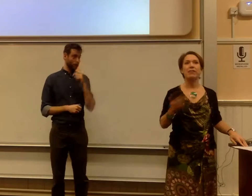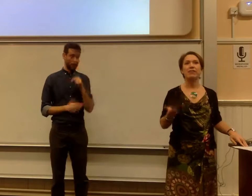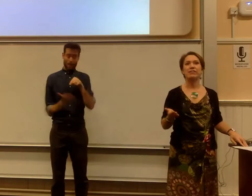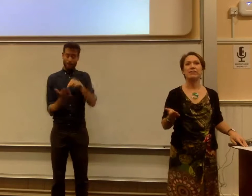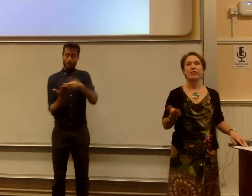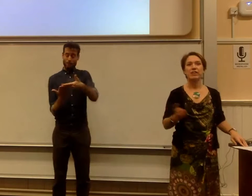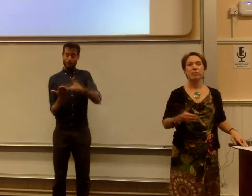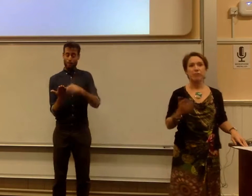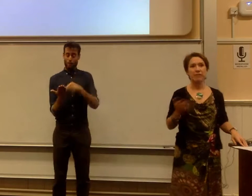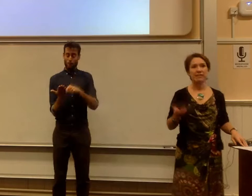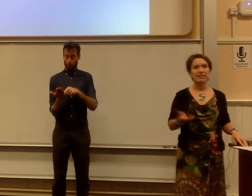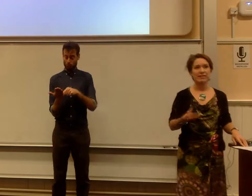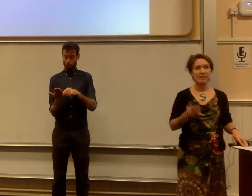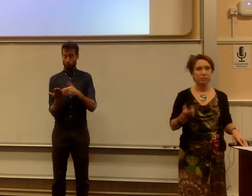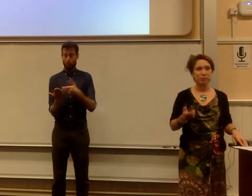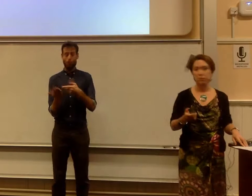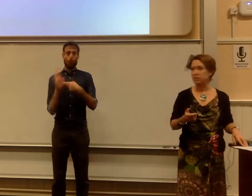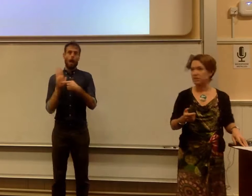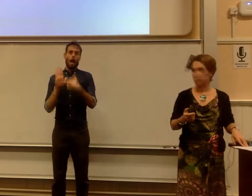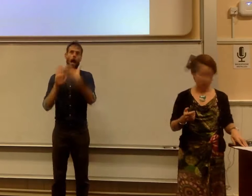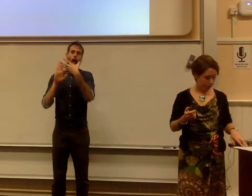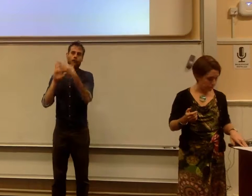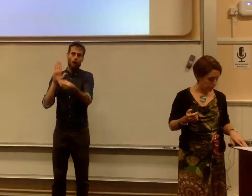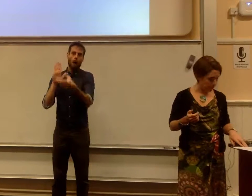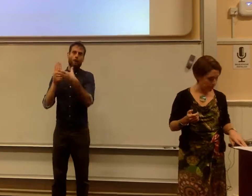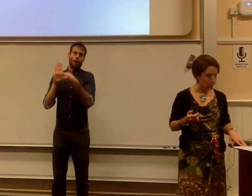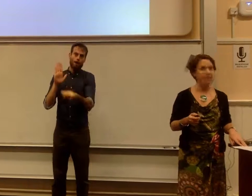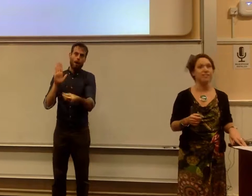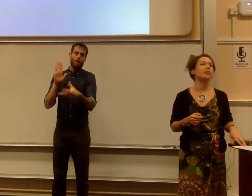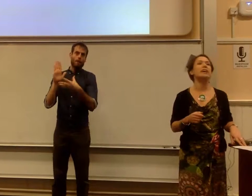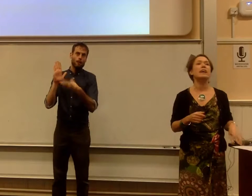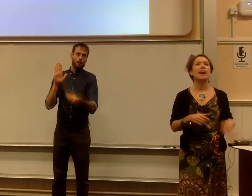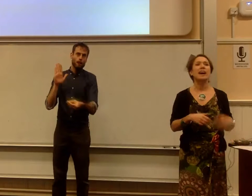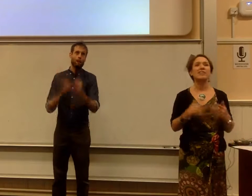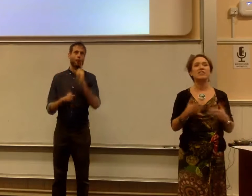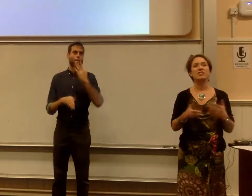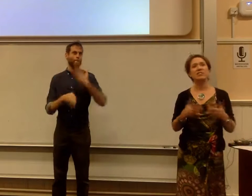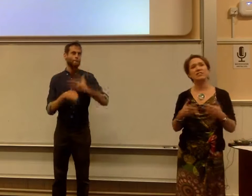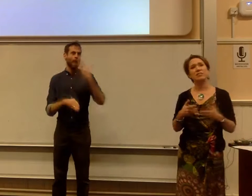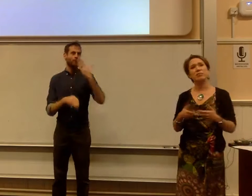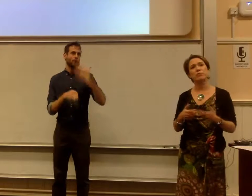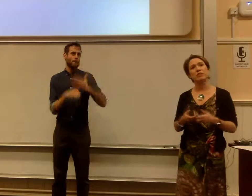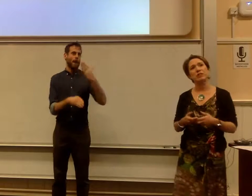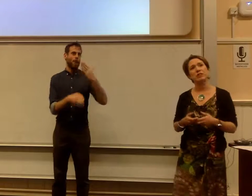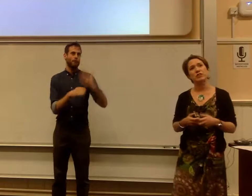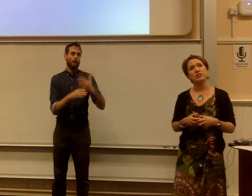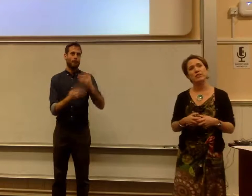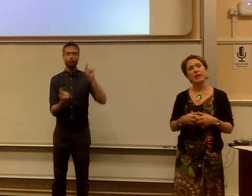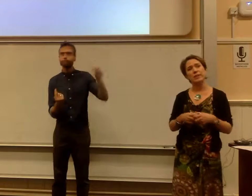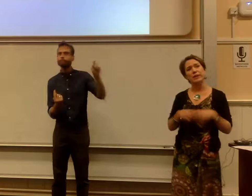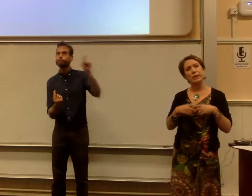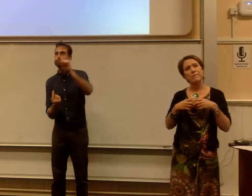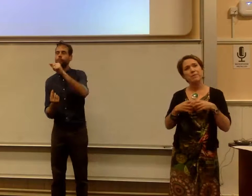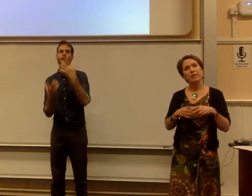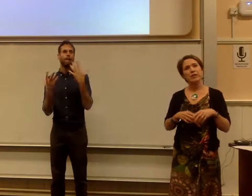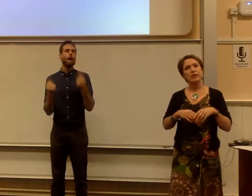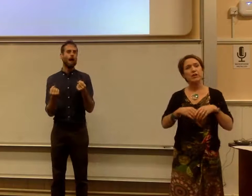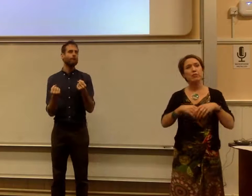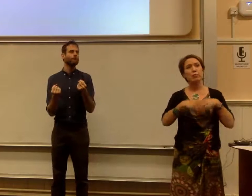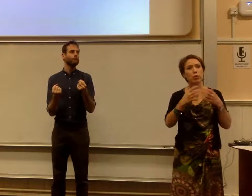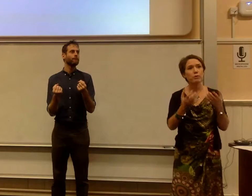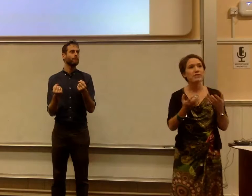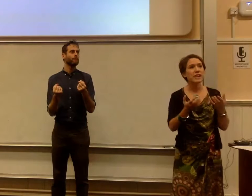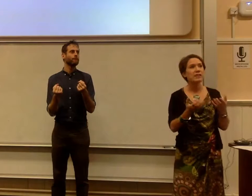many barriers that prevented deaf people in Scotland from participating. And it suggested a number of solutions. And